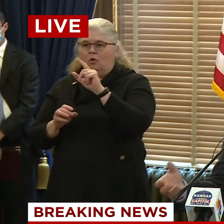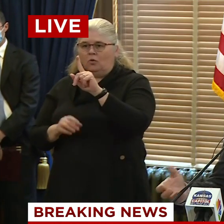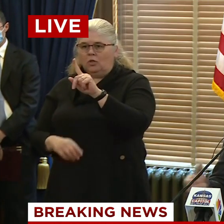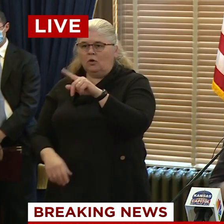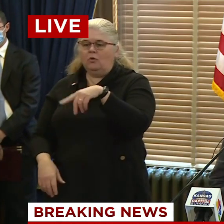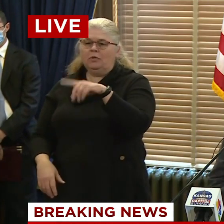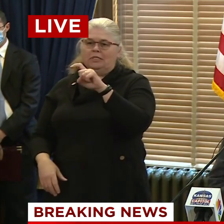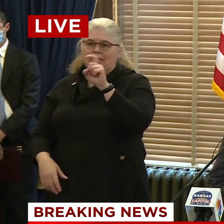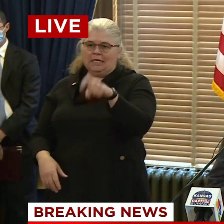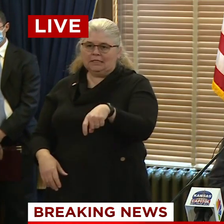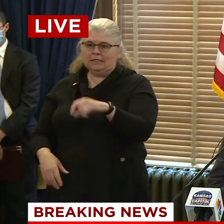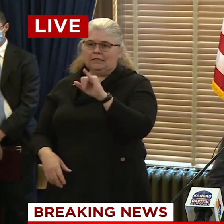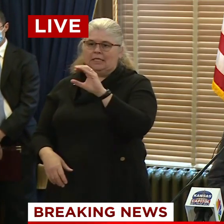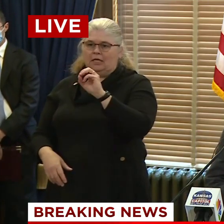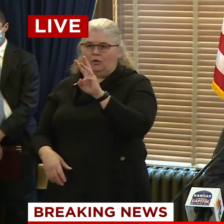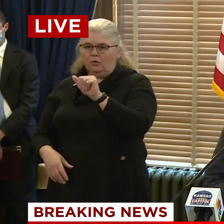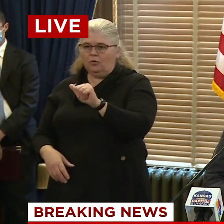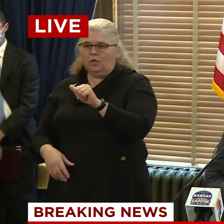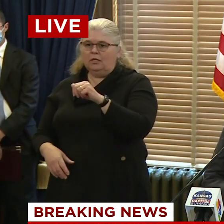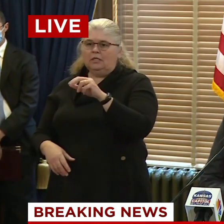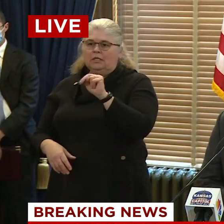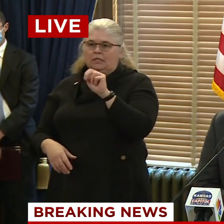Nebraska, Iowa, and further north.